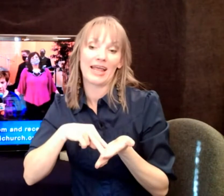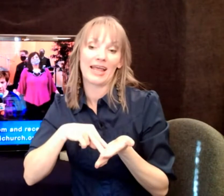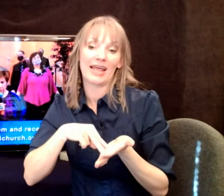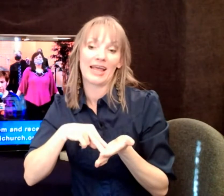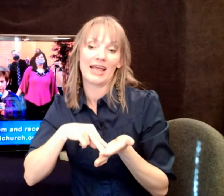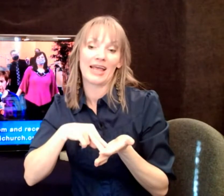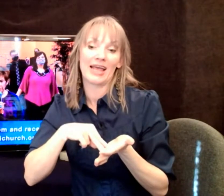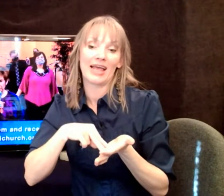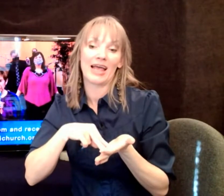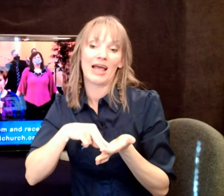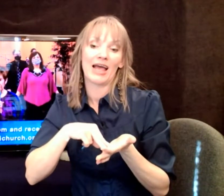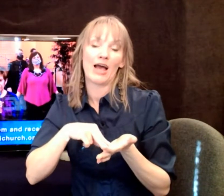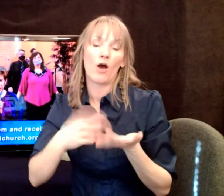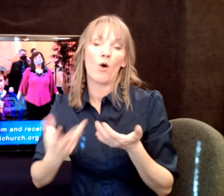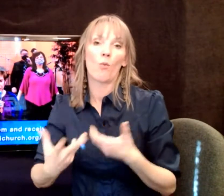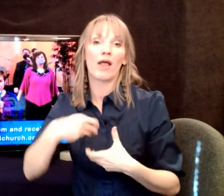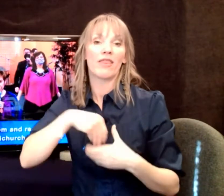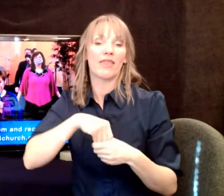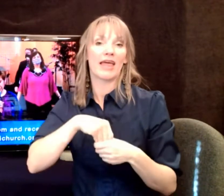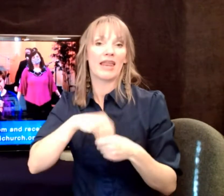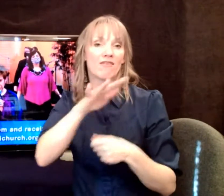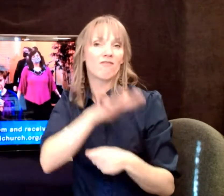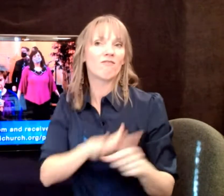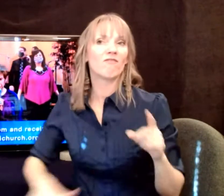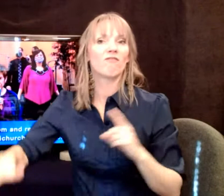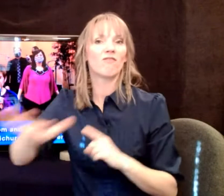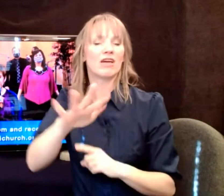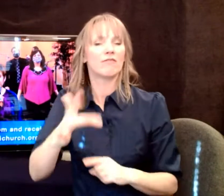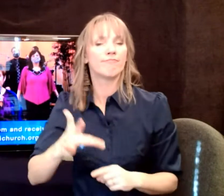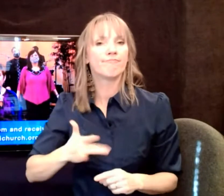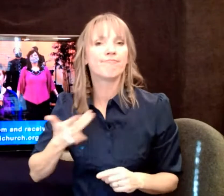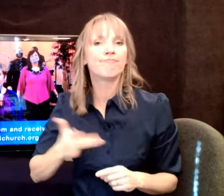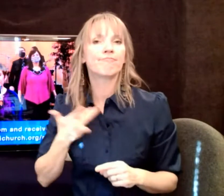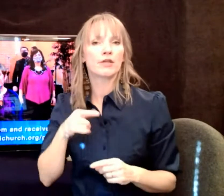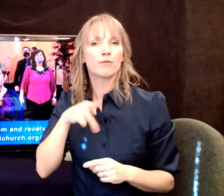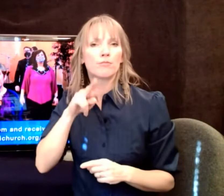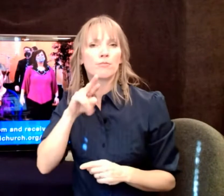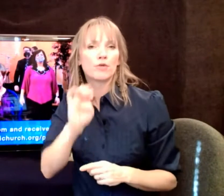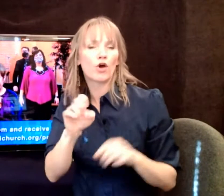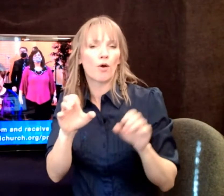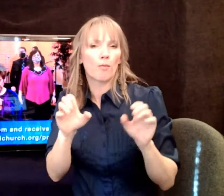within this field of essence, this field of pure potentiality.